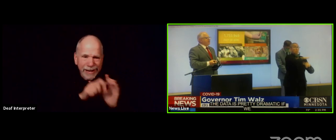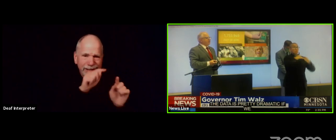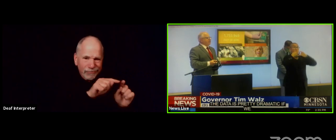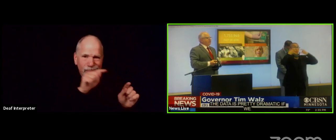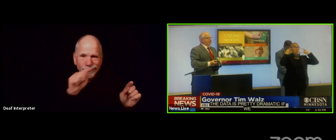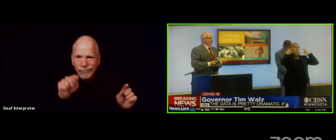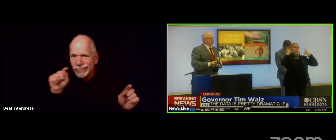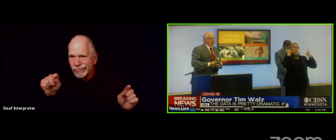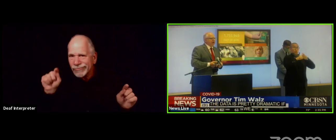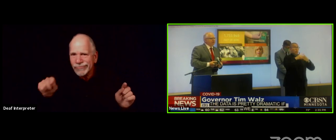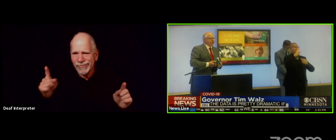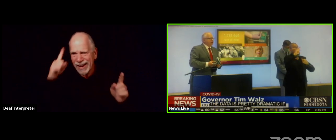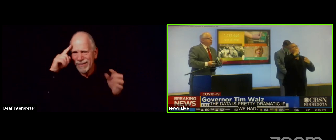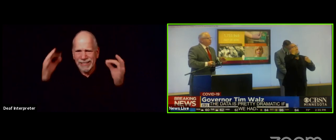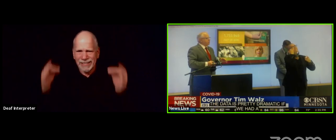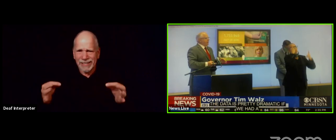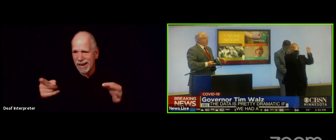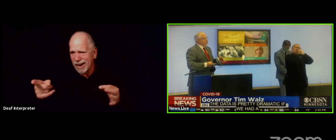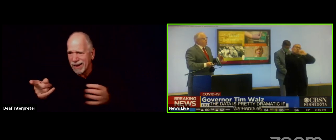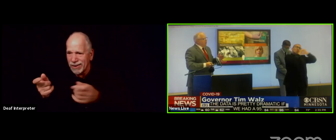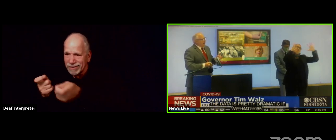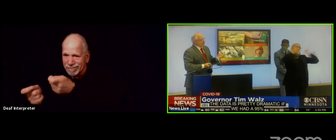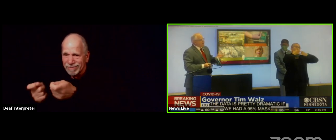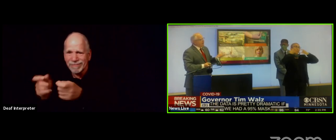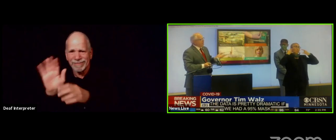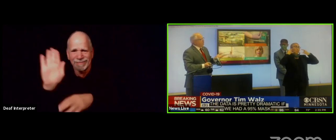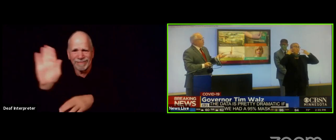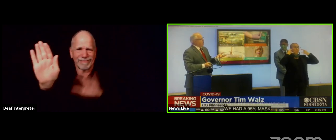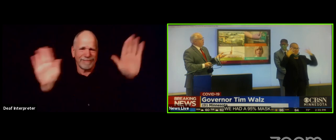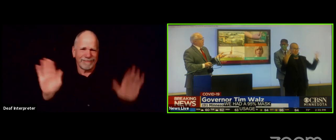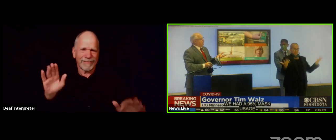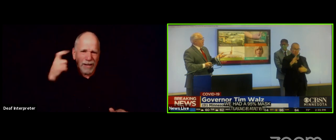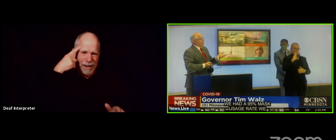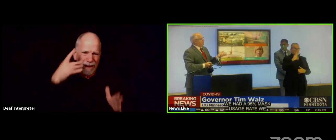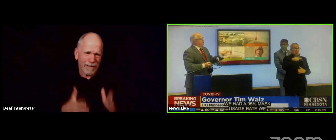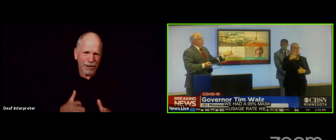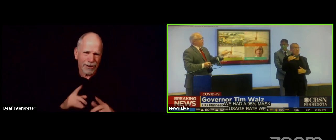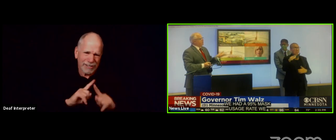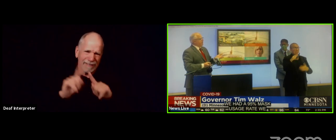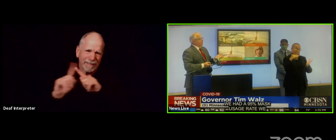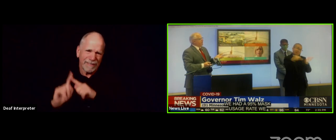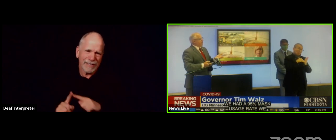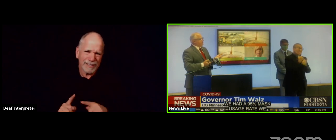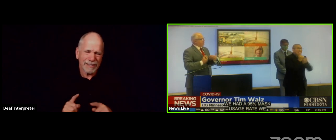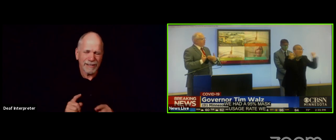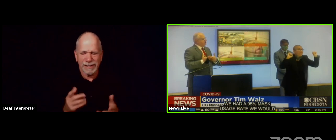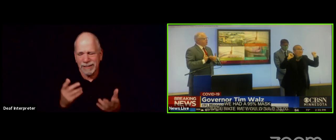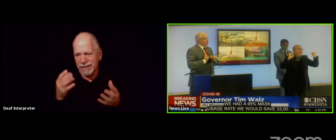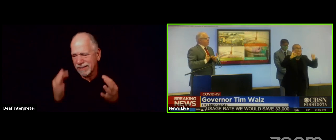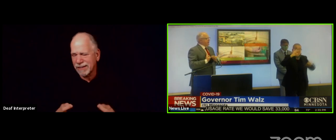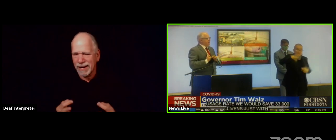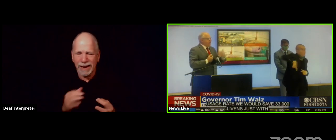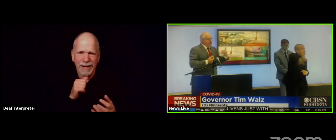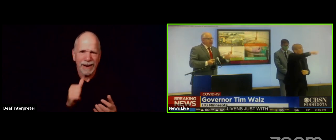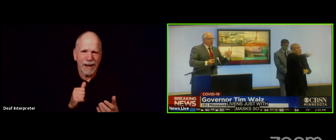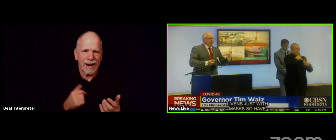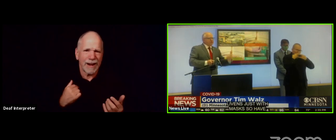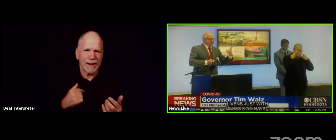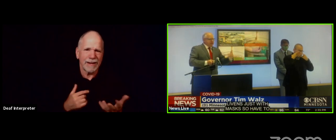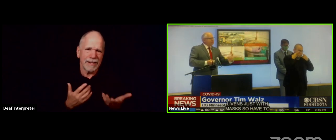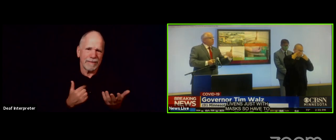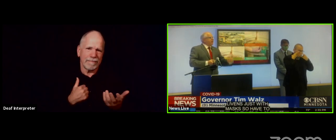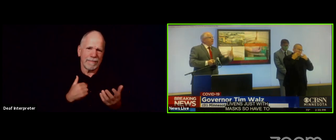save 33,000 lives just with masks. So I think you have to start recognizing where's the cost benefit analysis for the decisions we make and